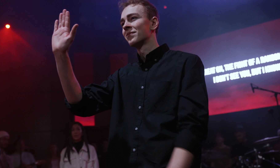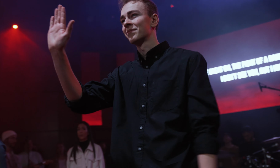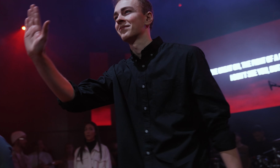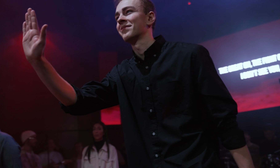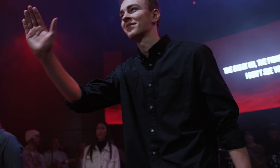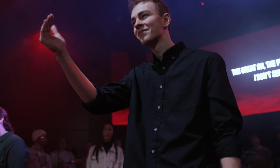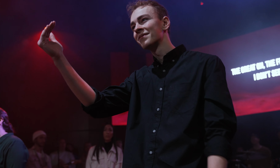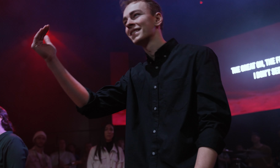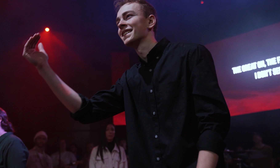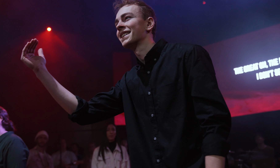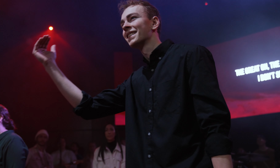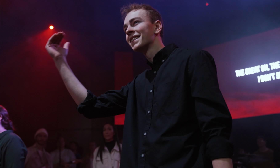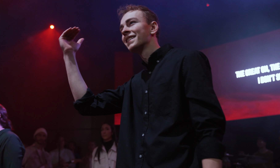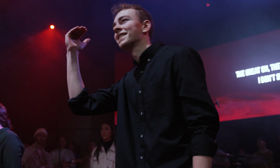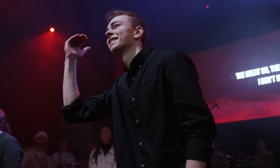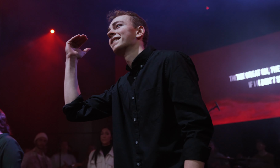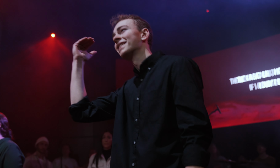but I know